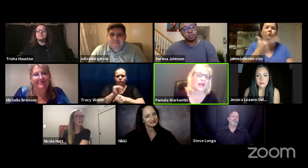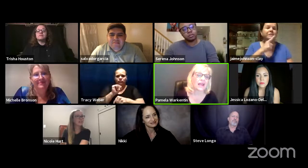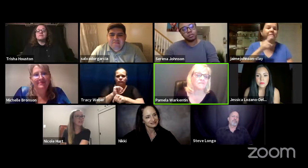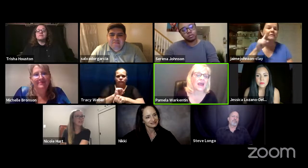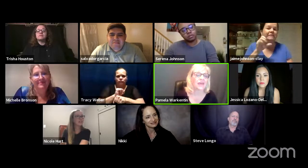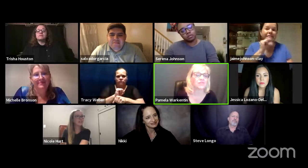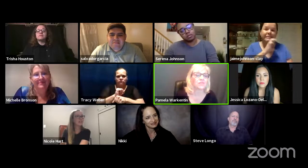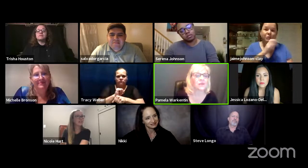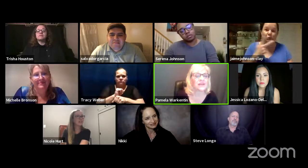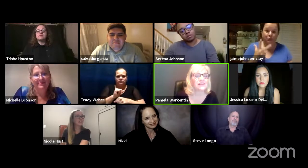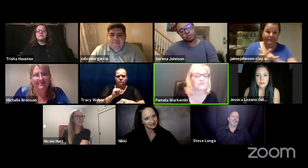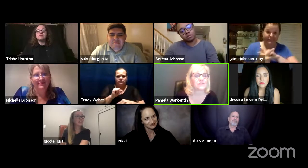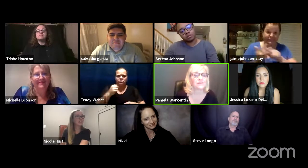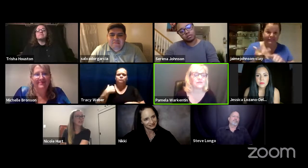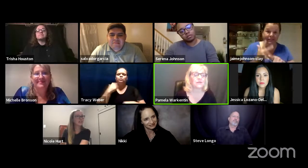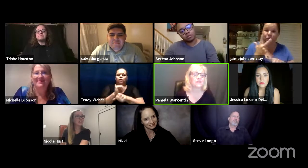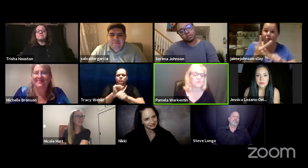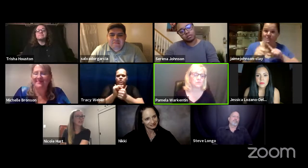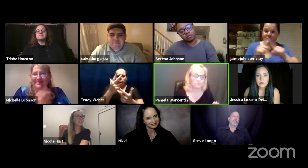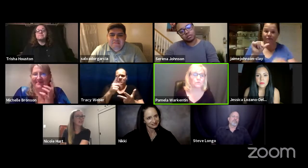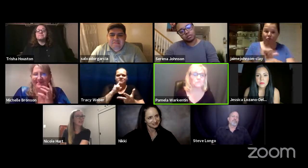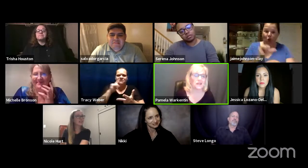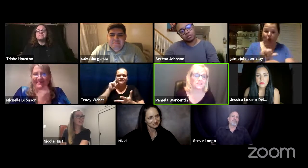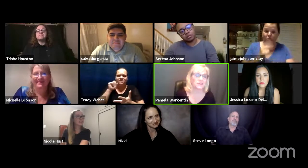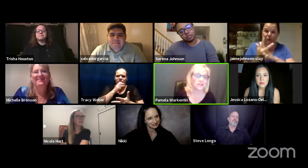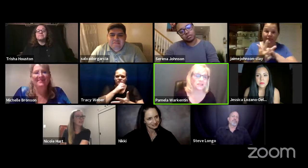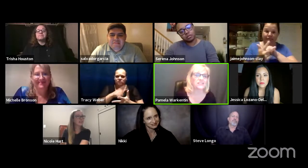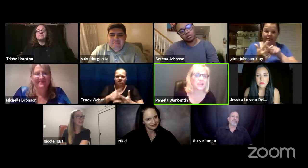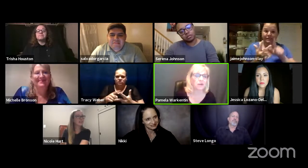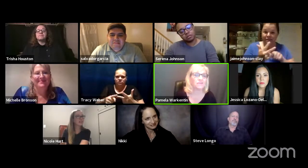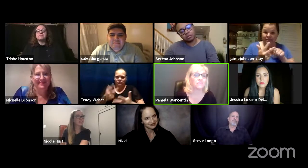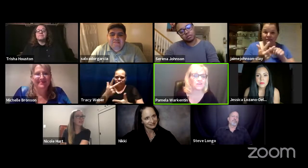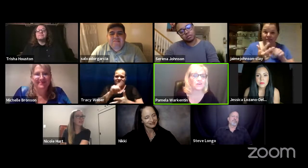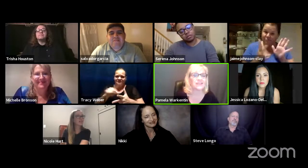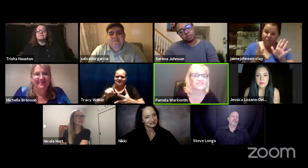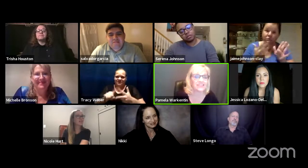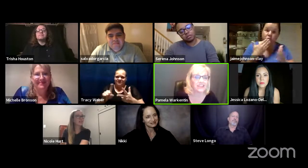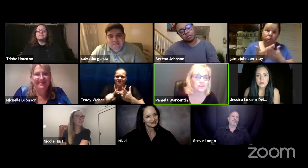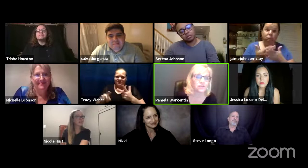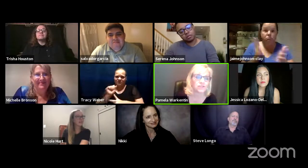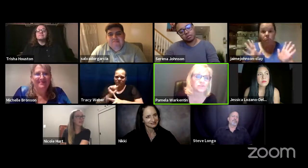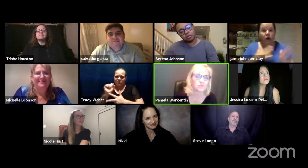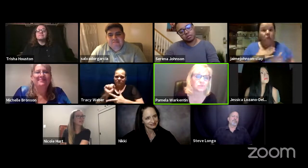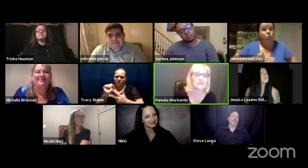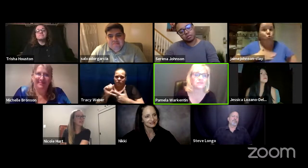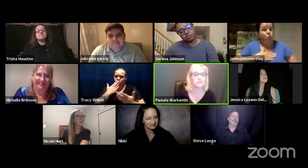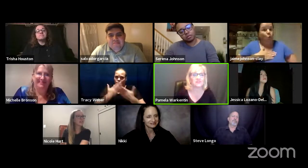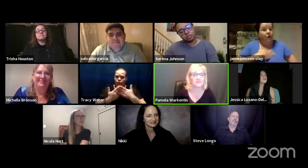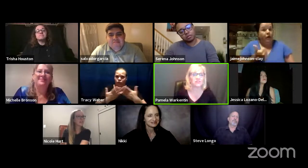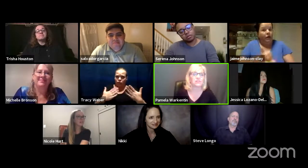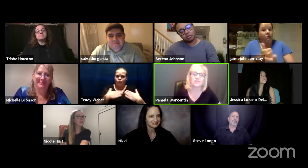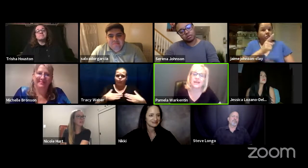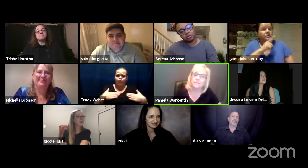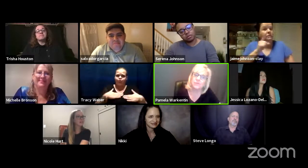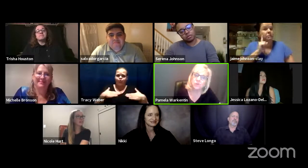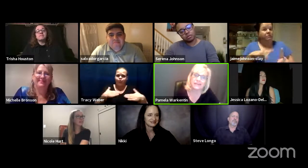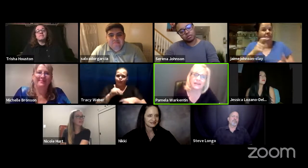I had 3 different responsibilities caring for various seniors, 3 different positions, and I'm enjoying that